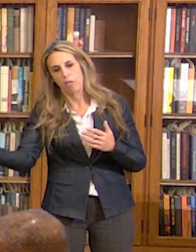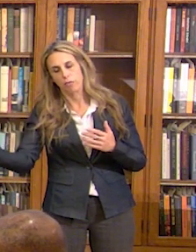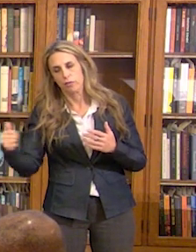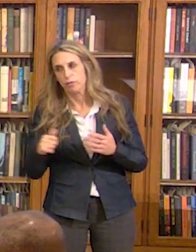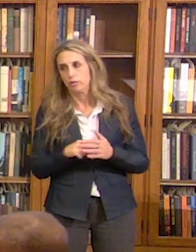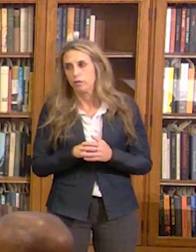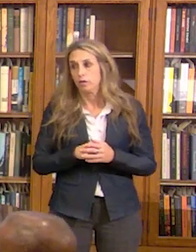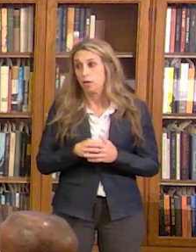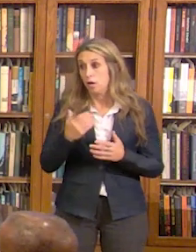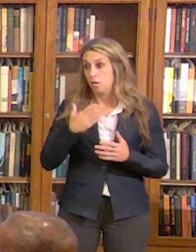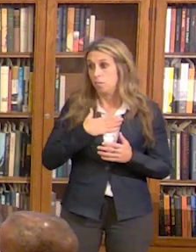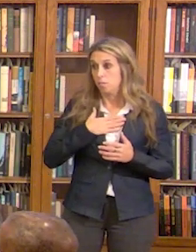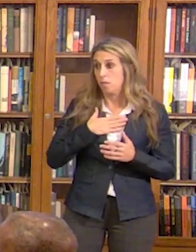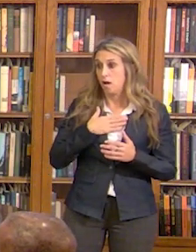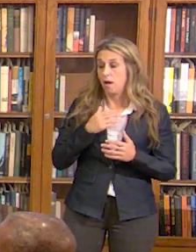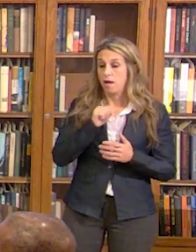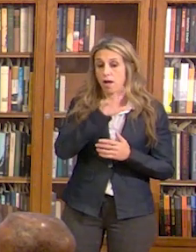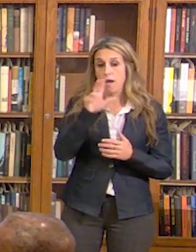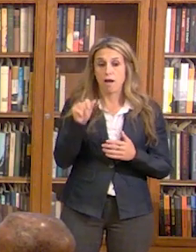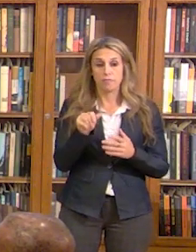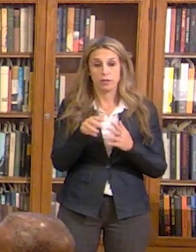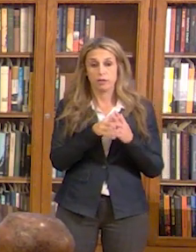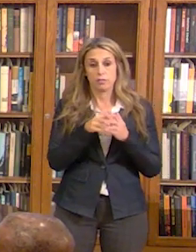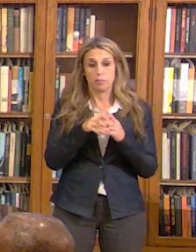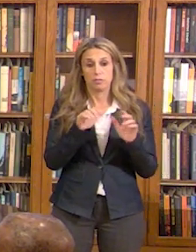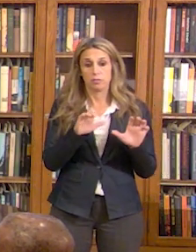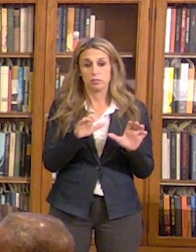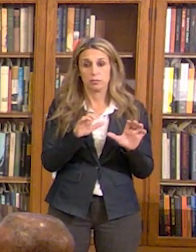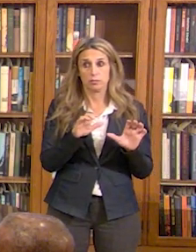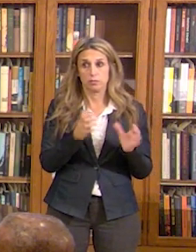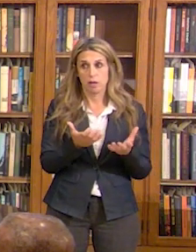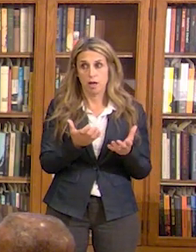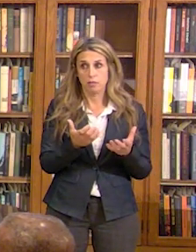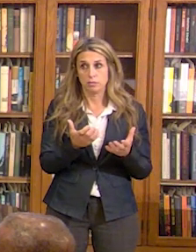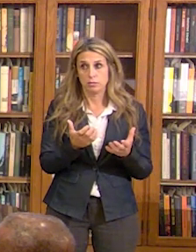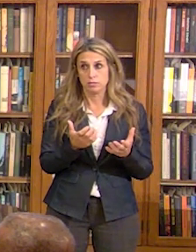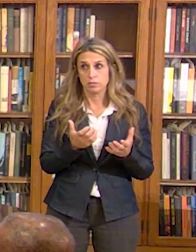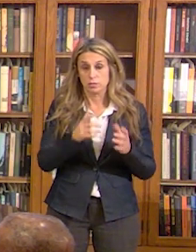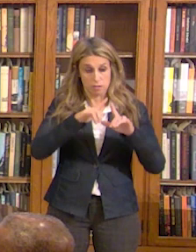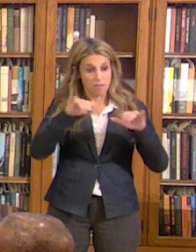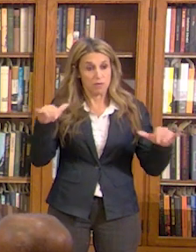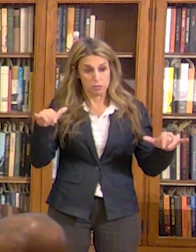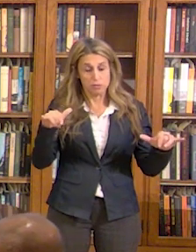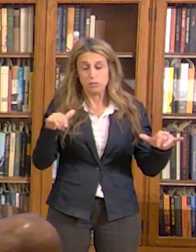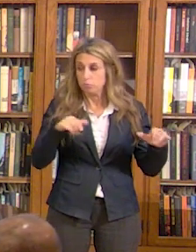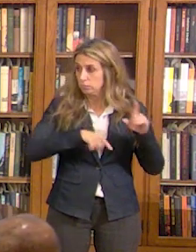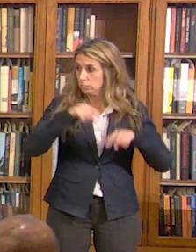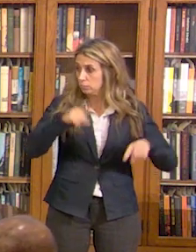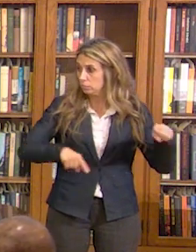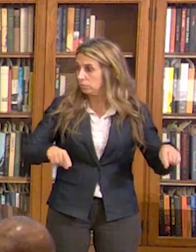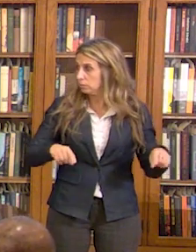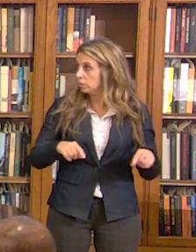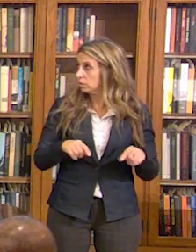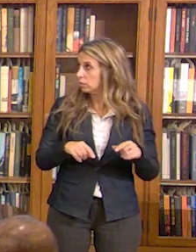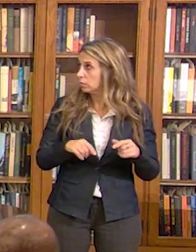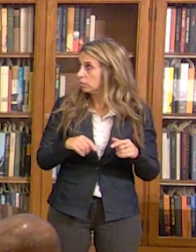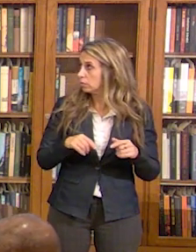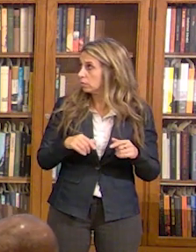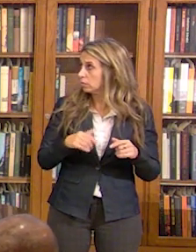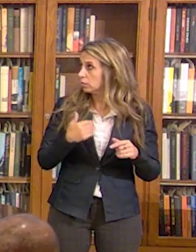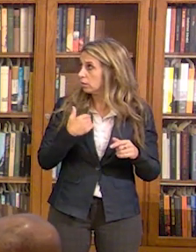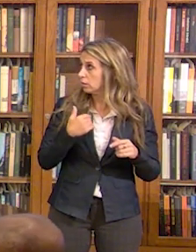so my African-American history class is diverse but it's not only diverse in terms of having Asian